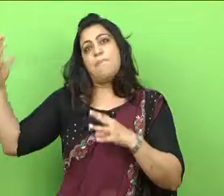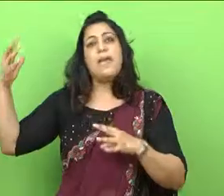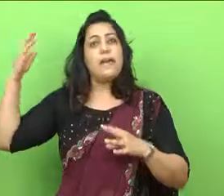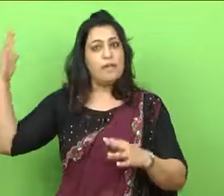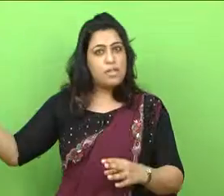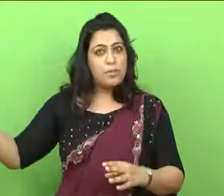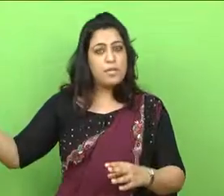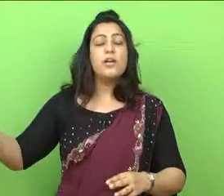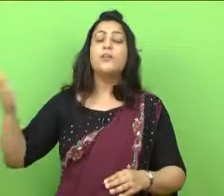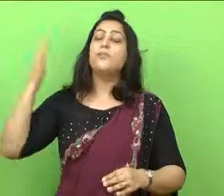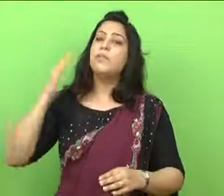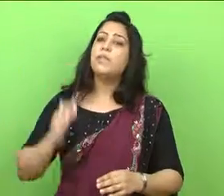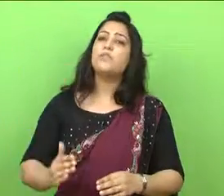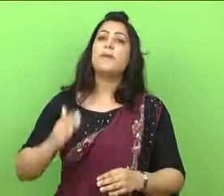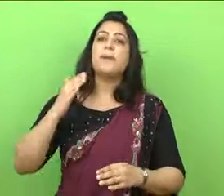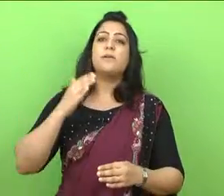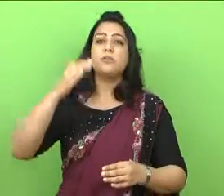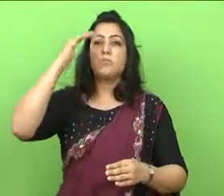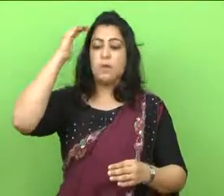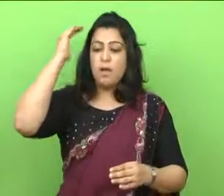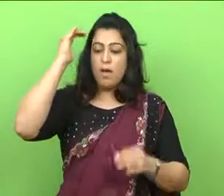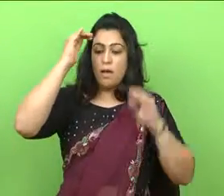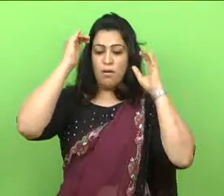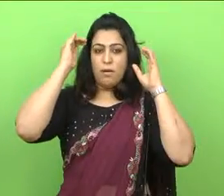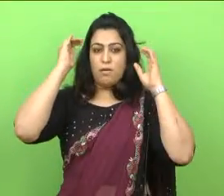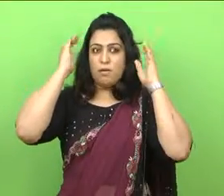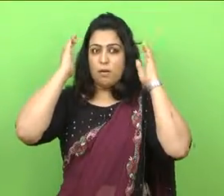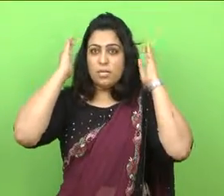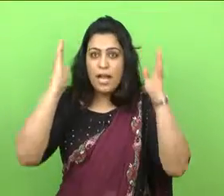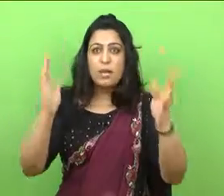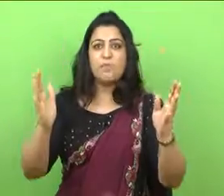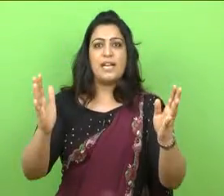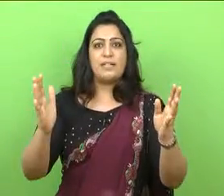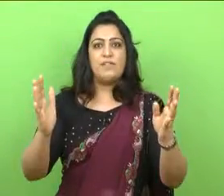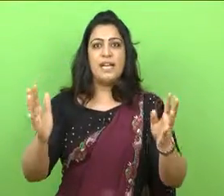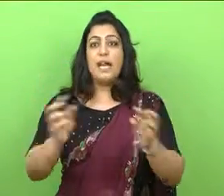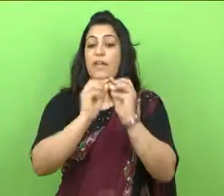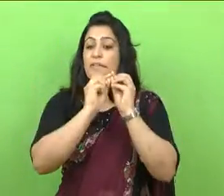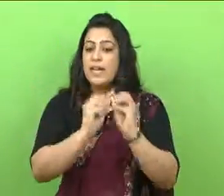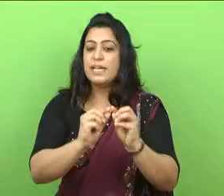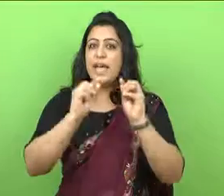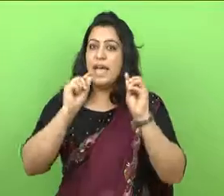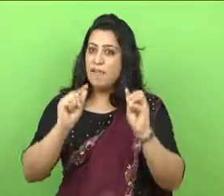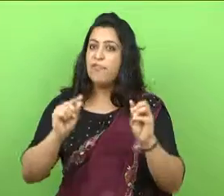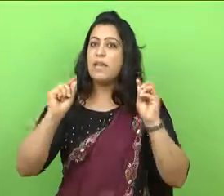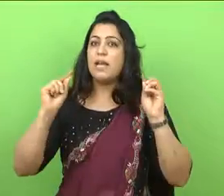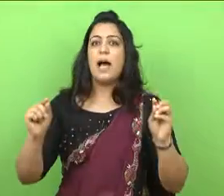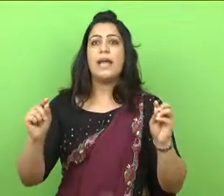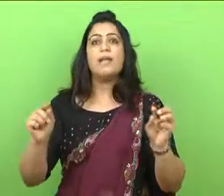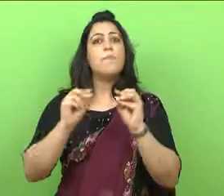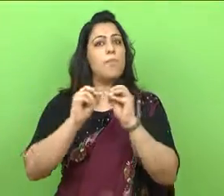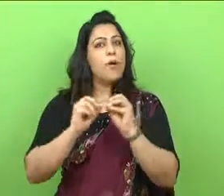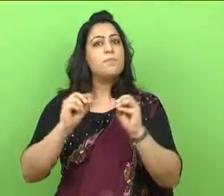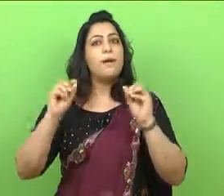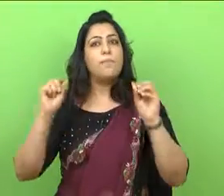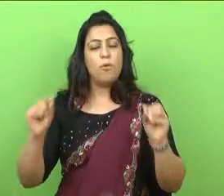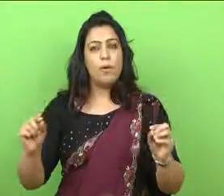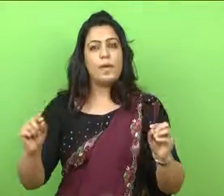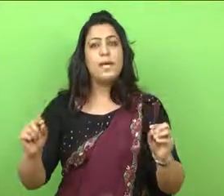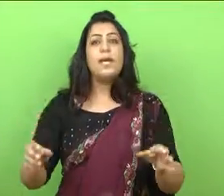MBA graduate, you need to be able to think objectively, read every line point by point